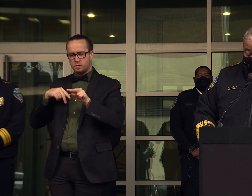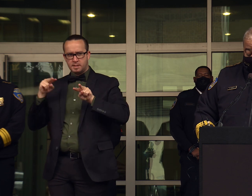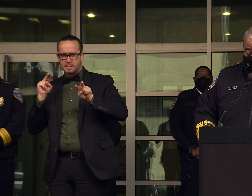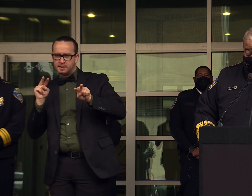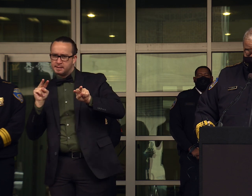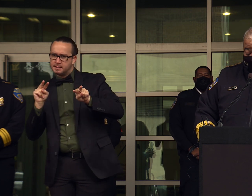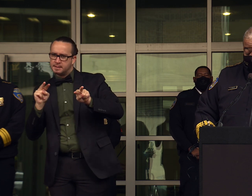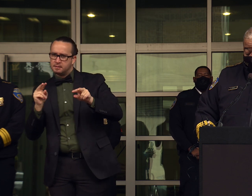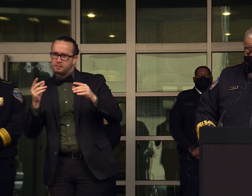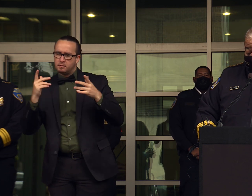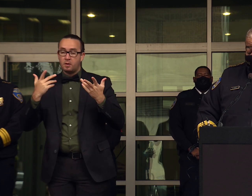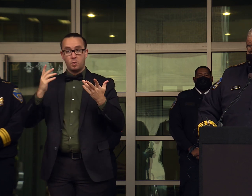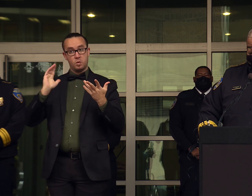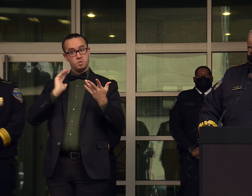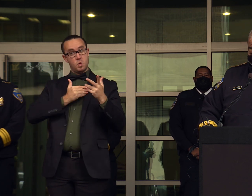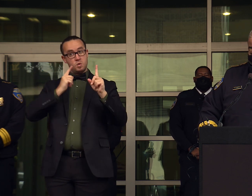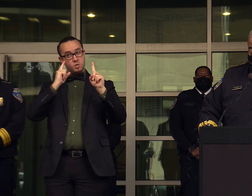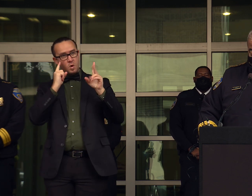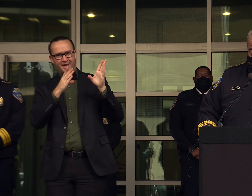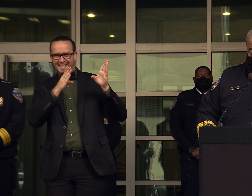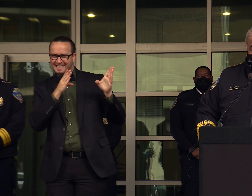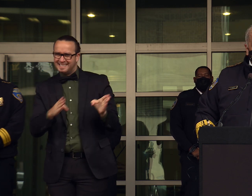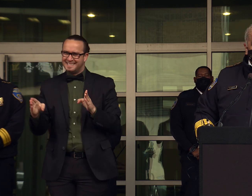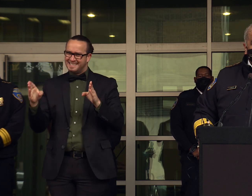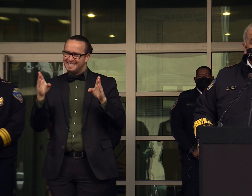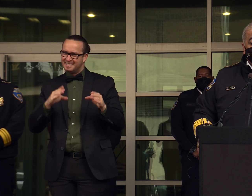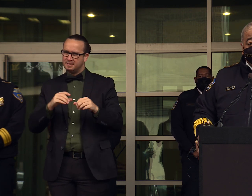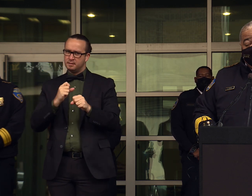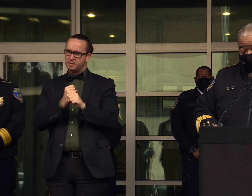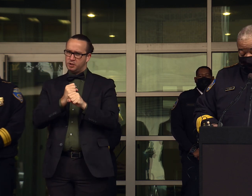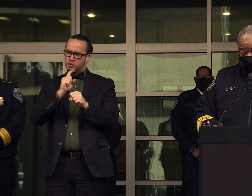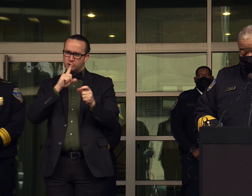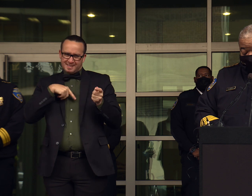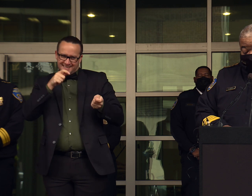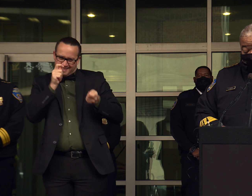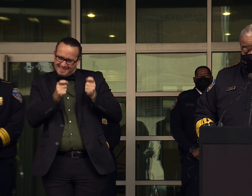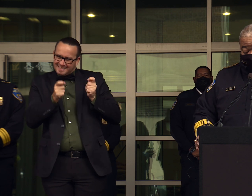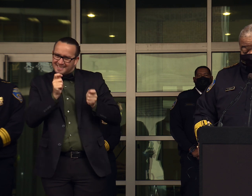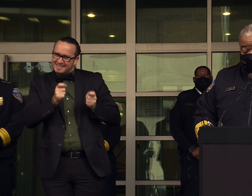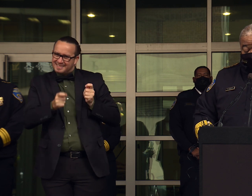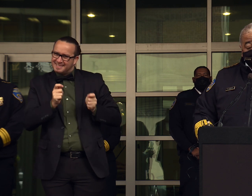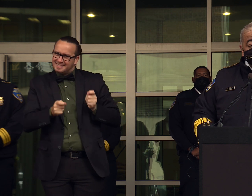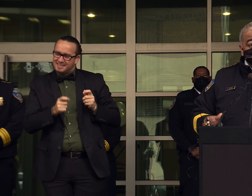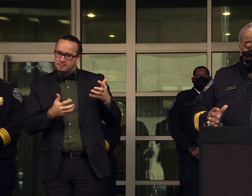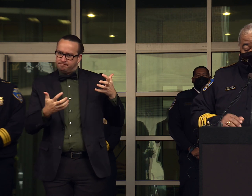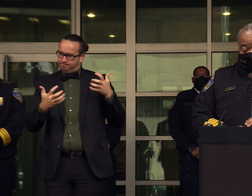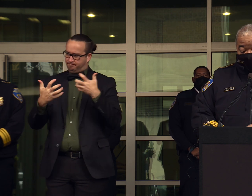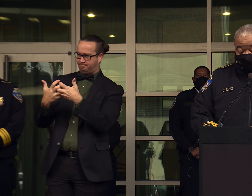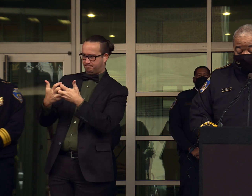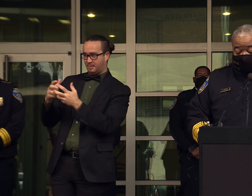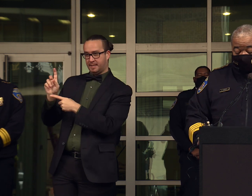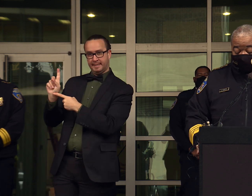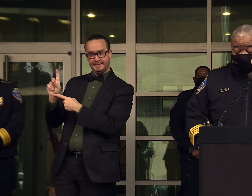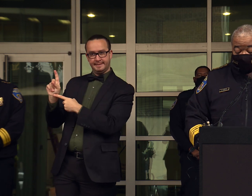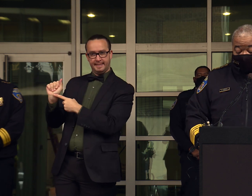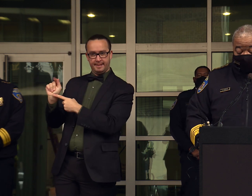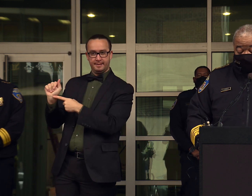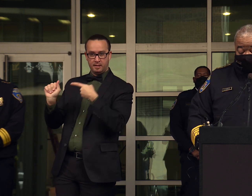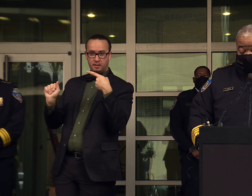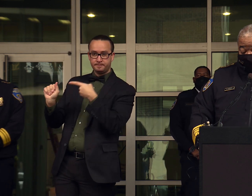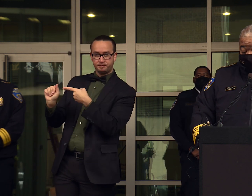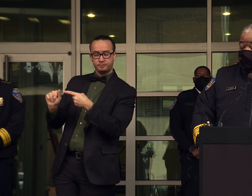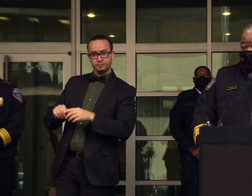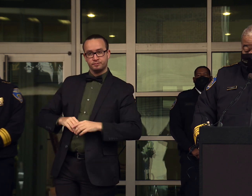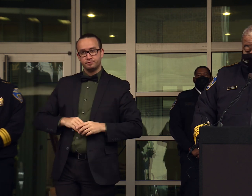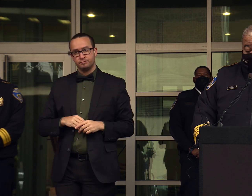and making adjustments when and where necessary to optimize our efforts to make our city safer. Now, as an update, we've taken